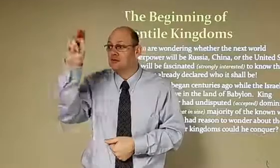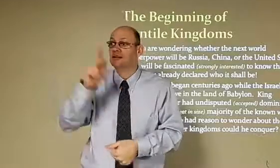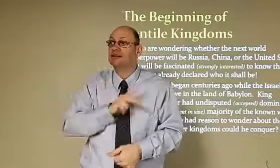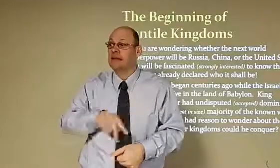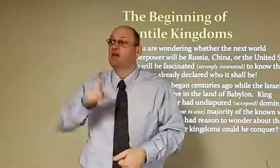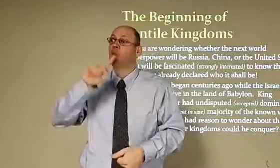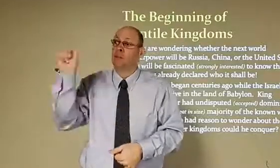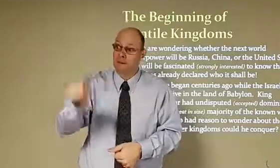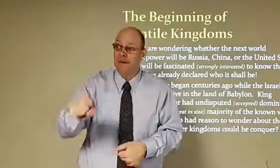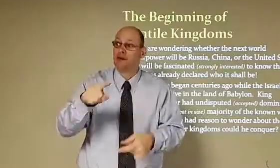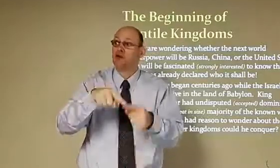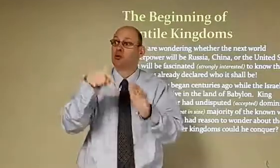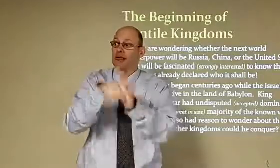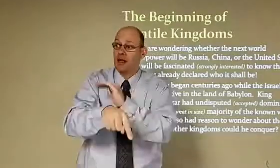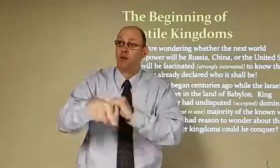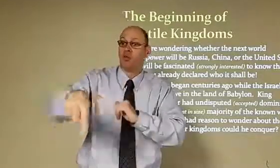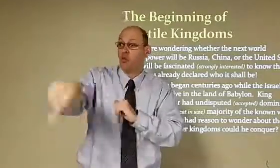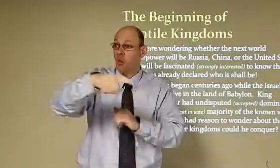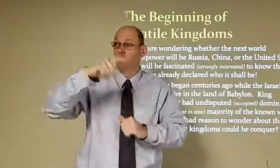Nebuchadnezzar, he commanded